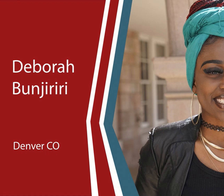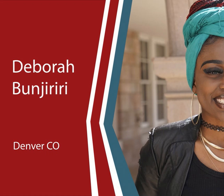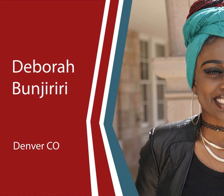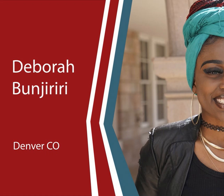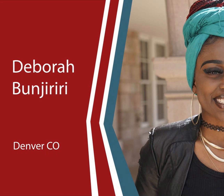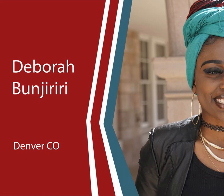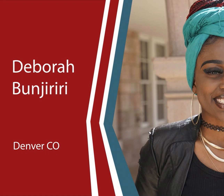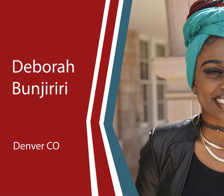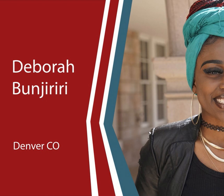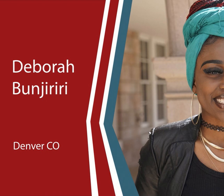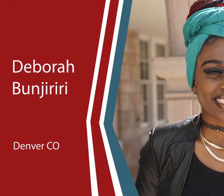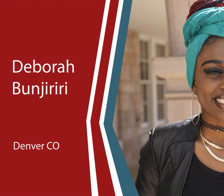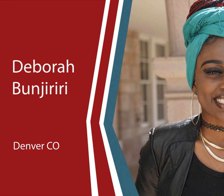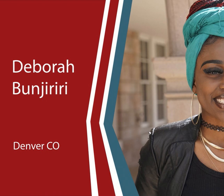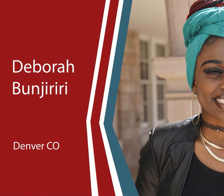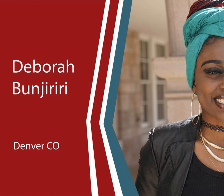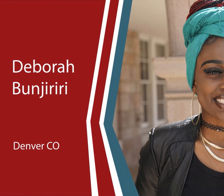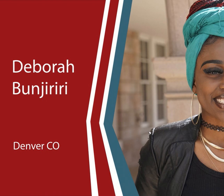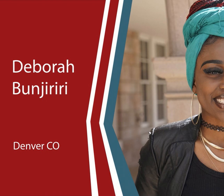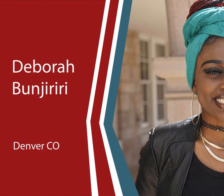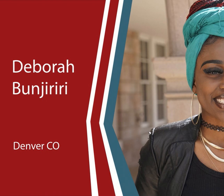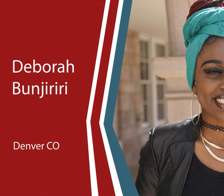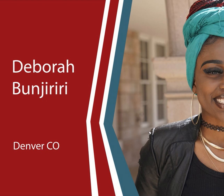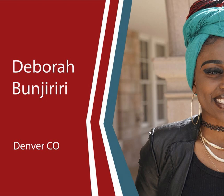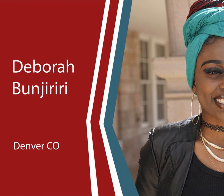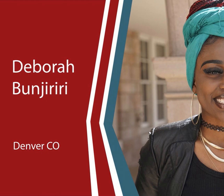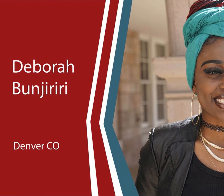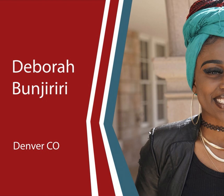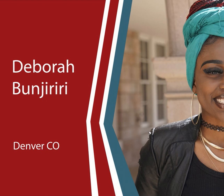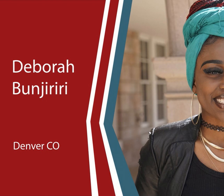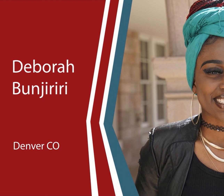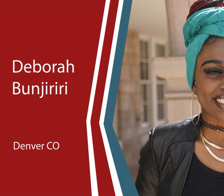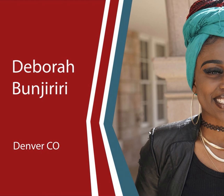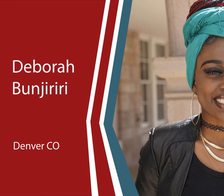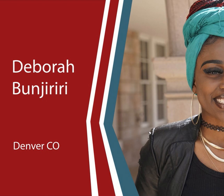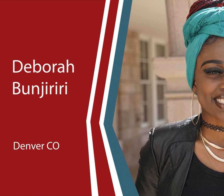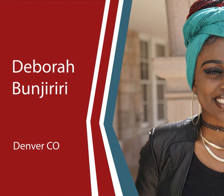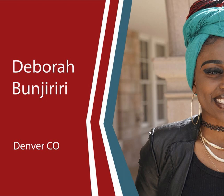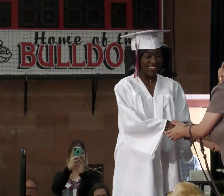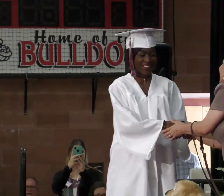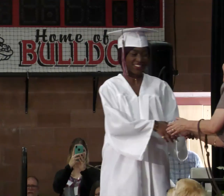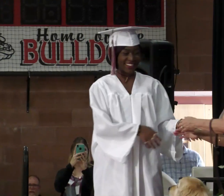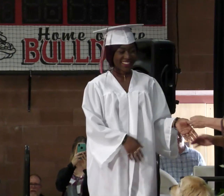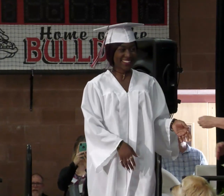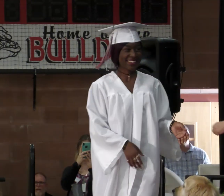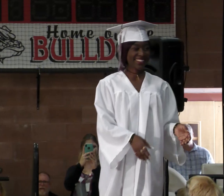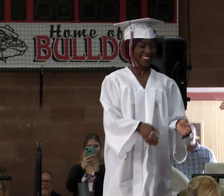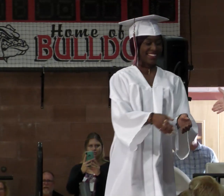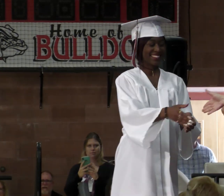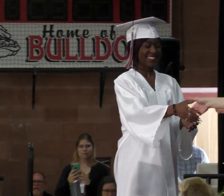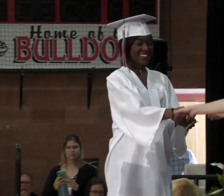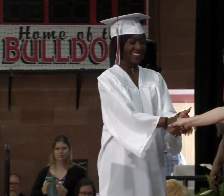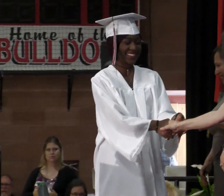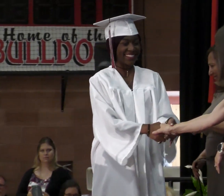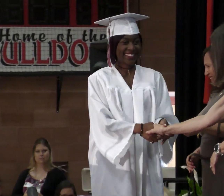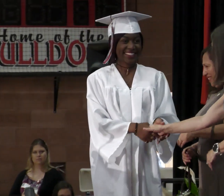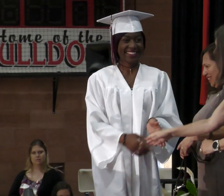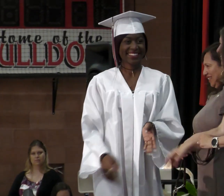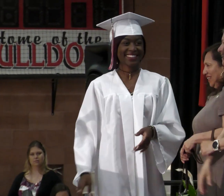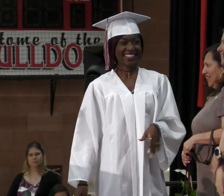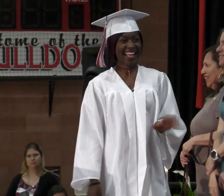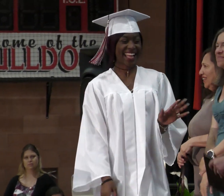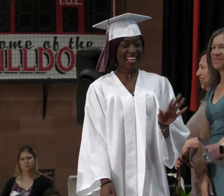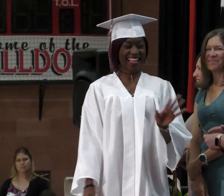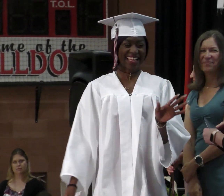Deborah's approaching the stage Walking up the set south She's shaking the hand Of Yolanda Also the hand Of Michelle